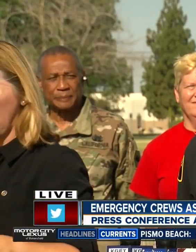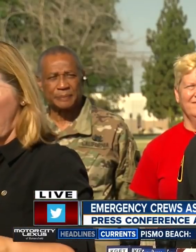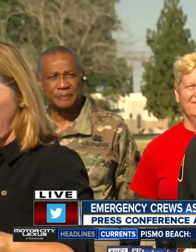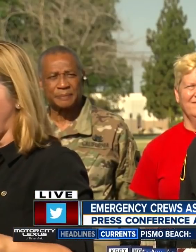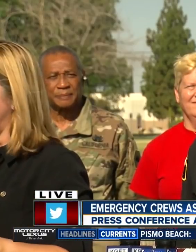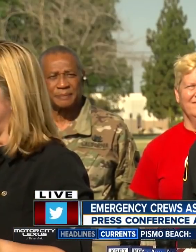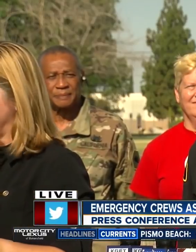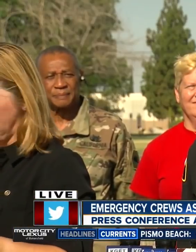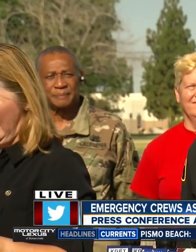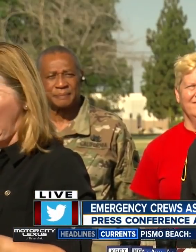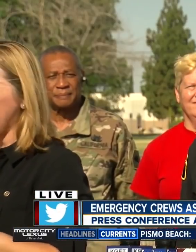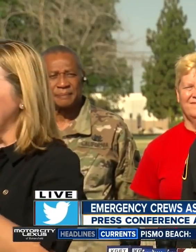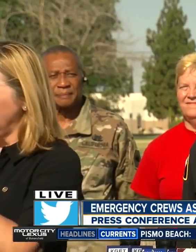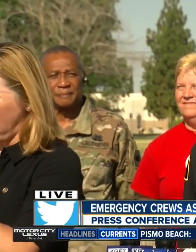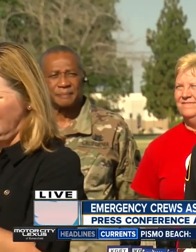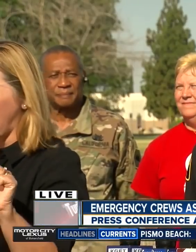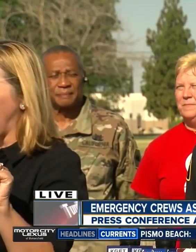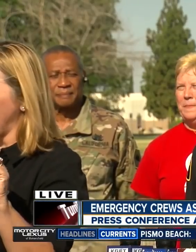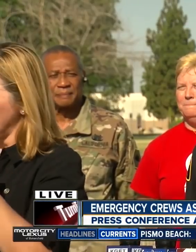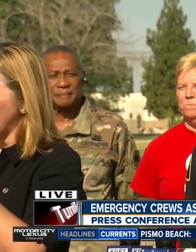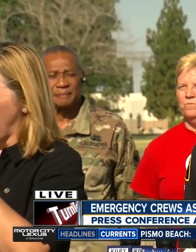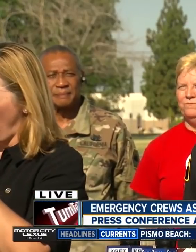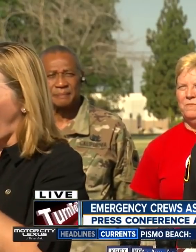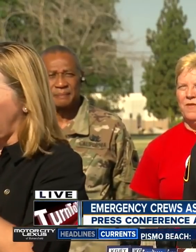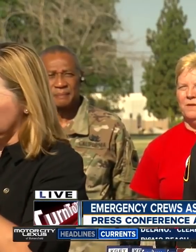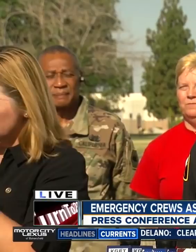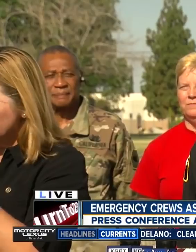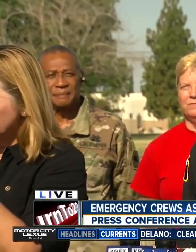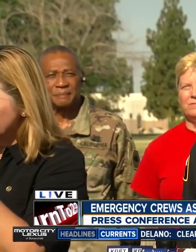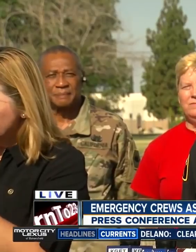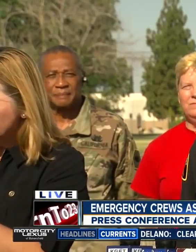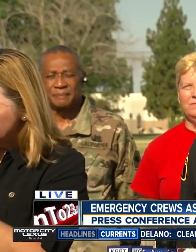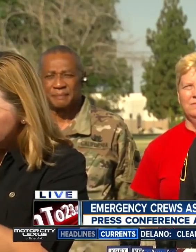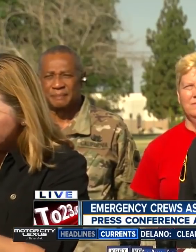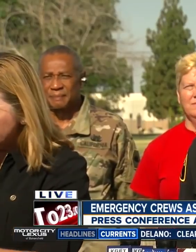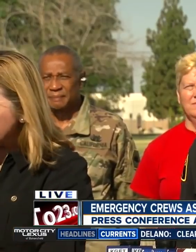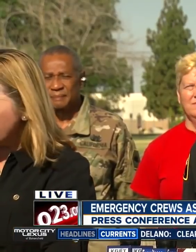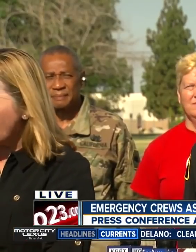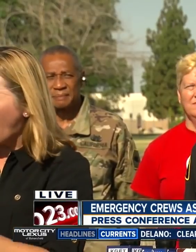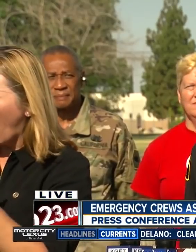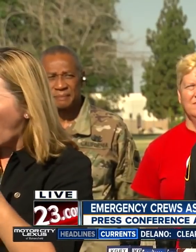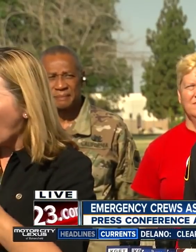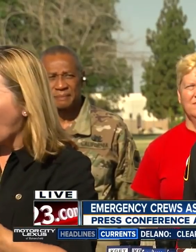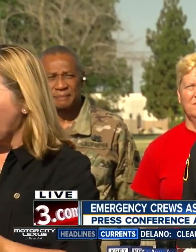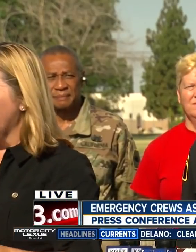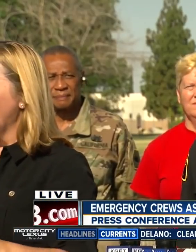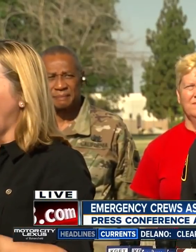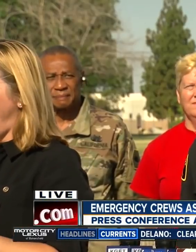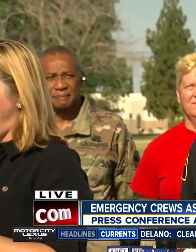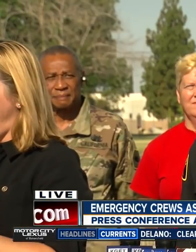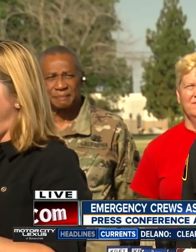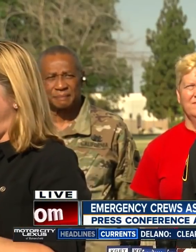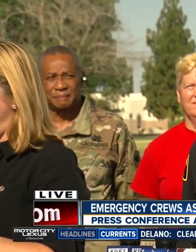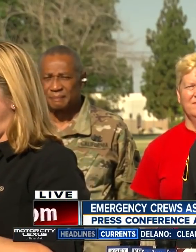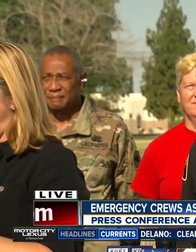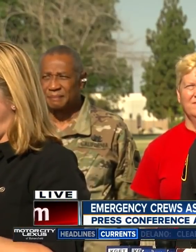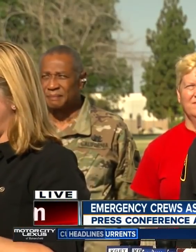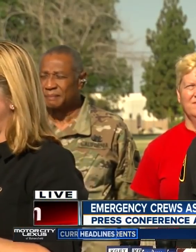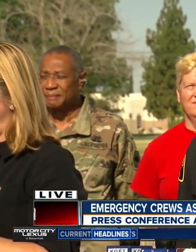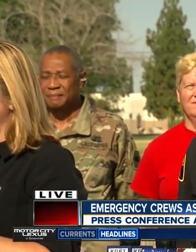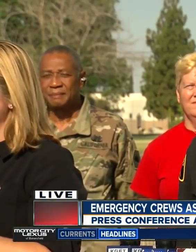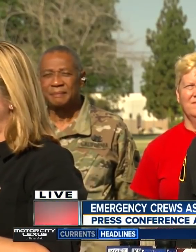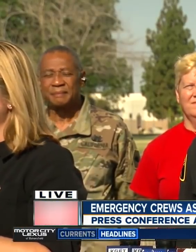they're doing a more detailed search of the dam right now. Highway 178 is open. However,